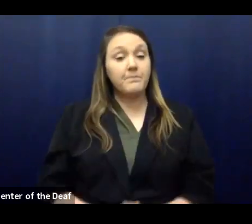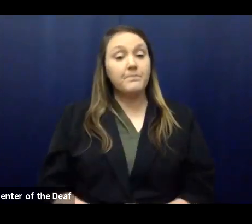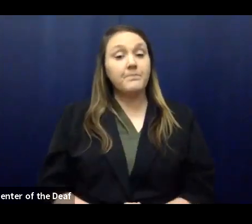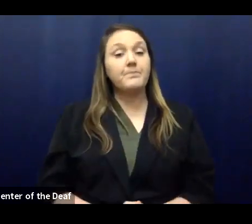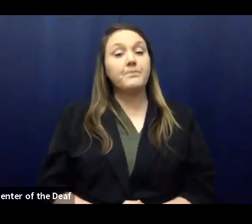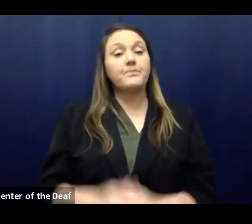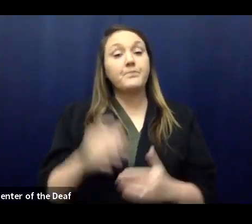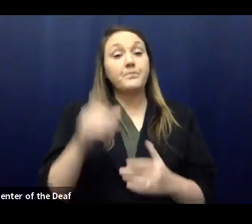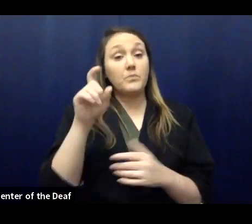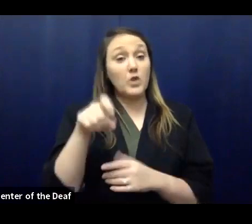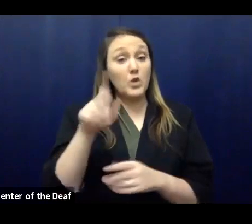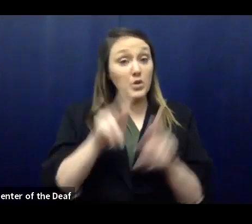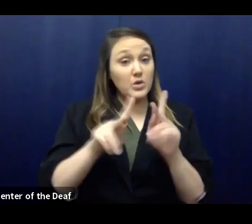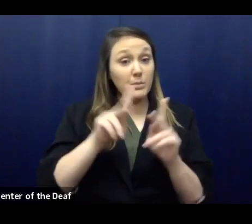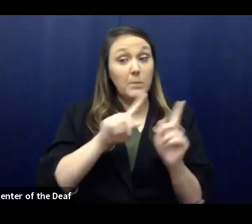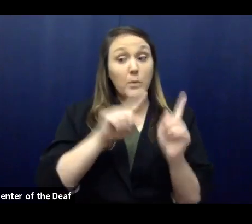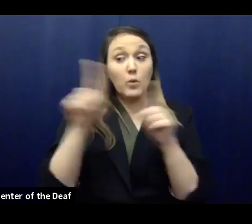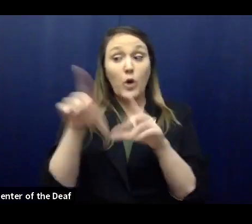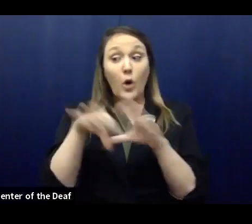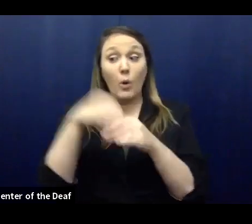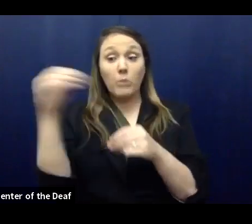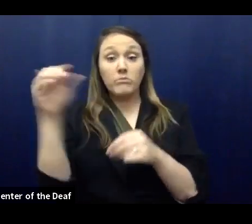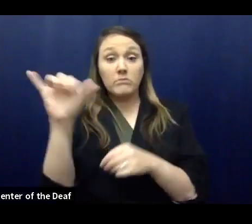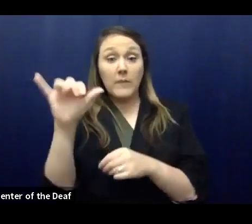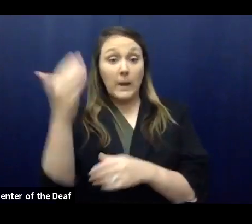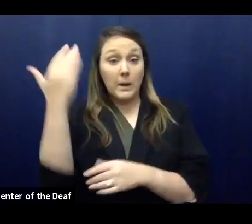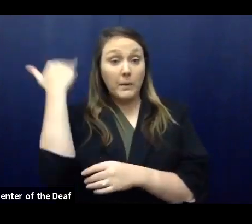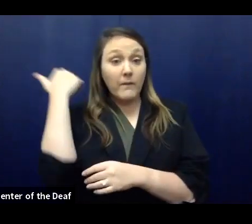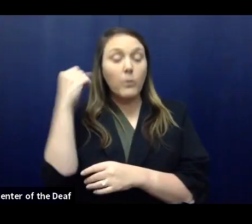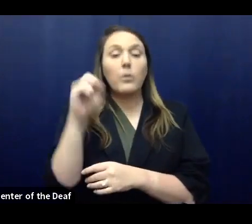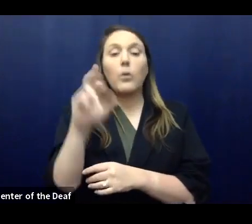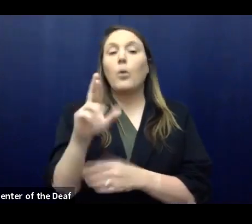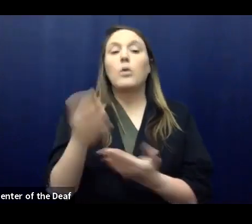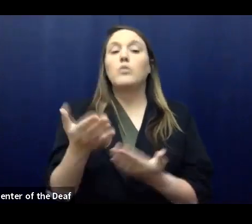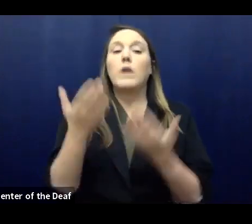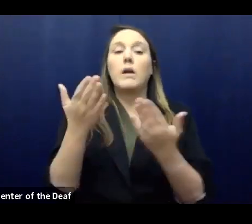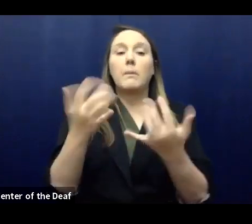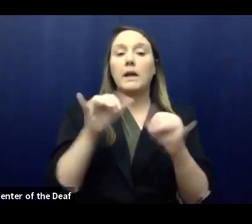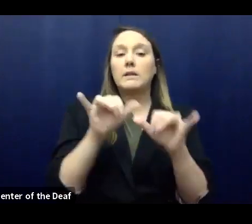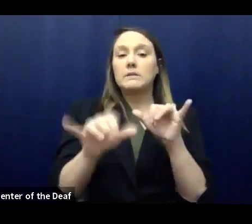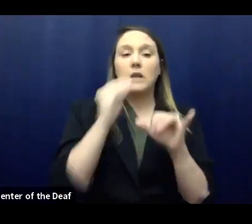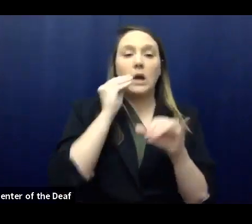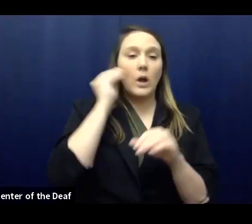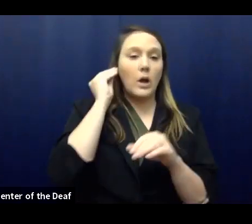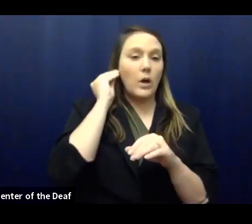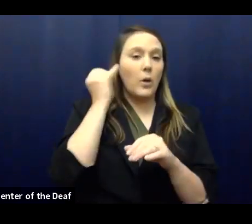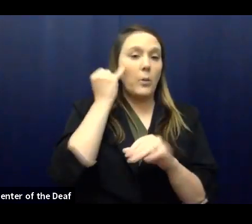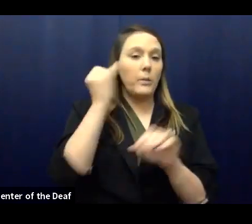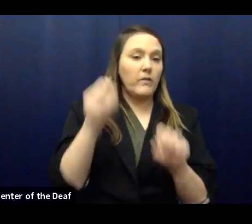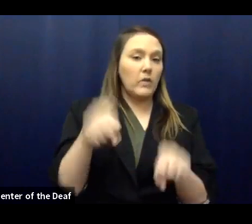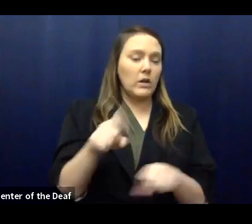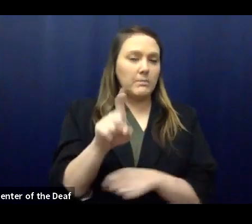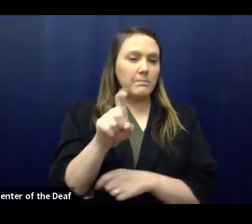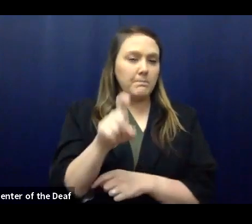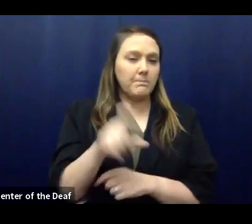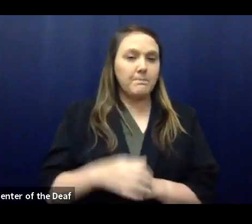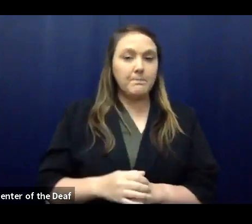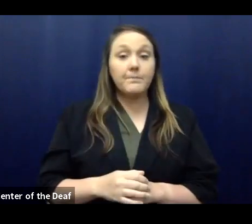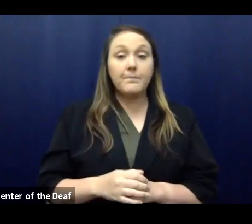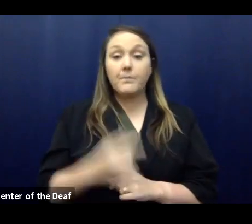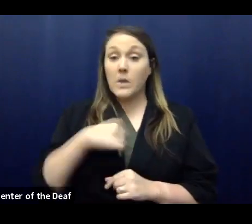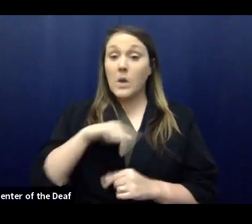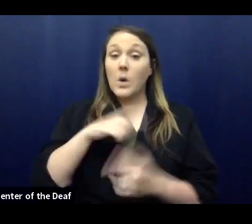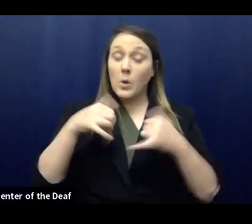Okay. Should people be going out like they did before, or is the recommendation to still stay home if you're able? I think we